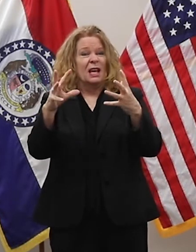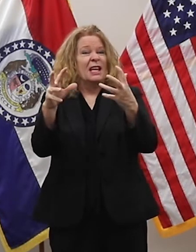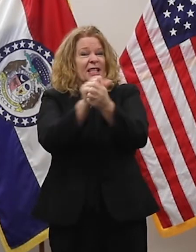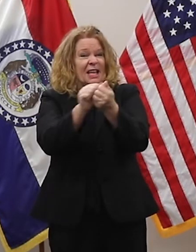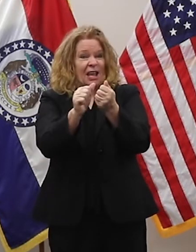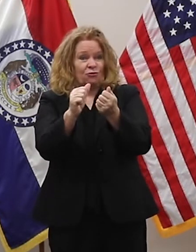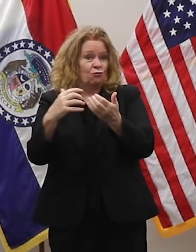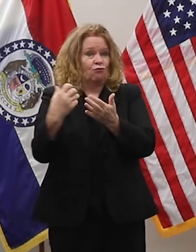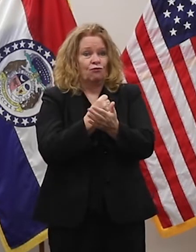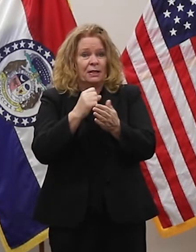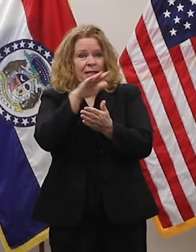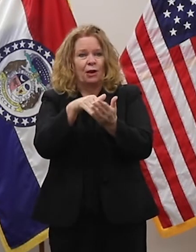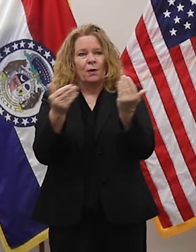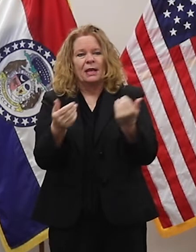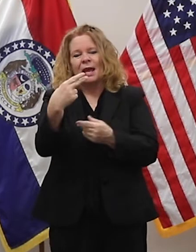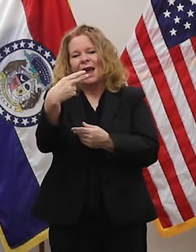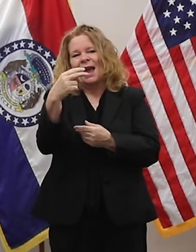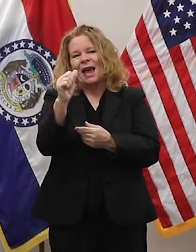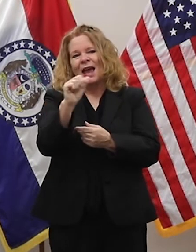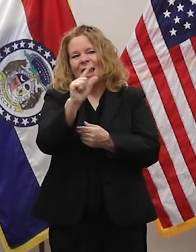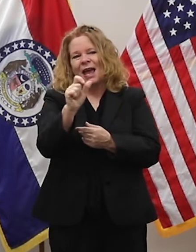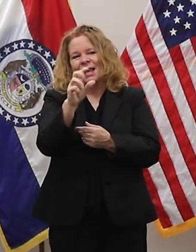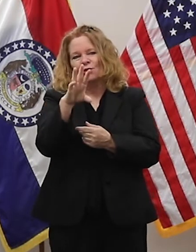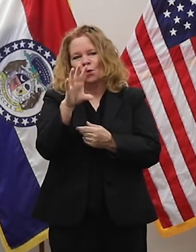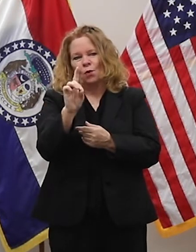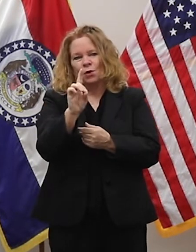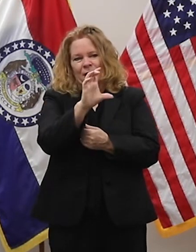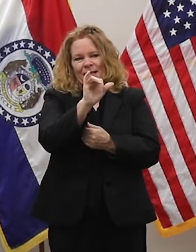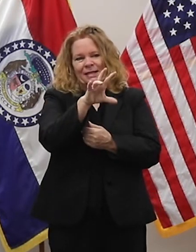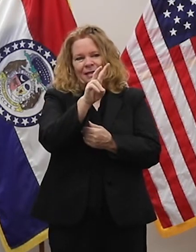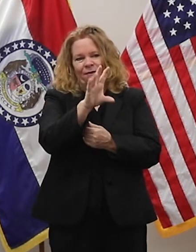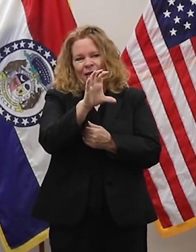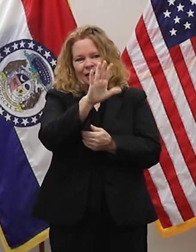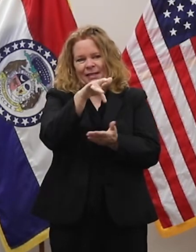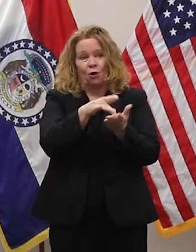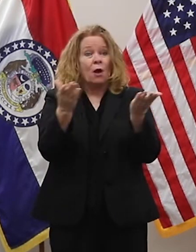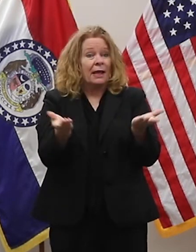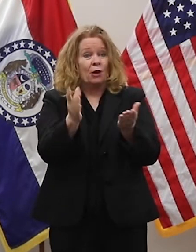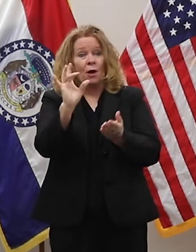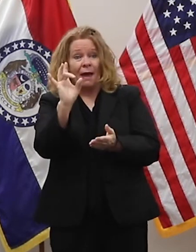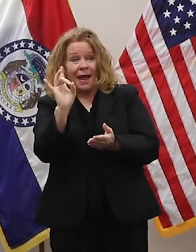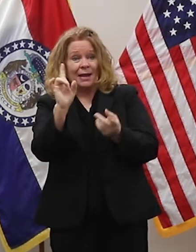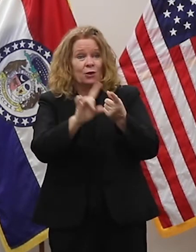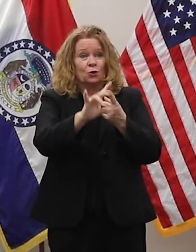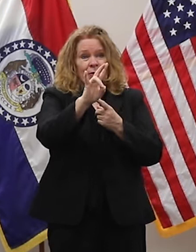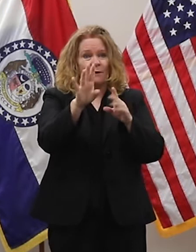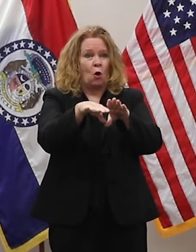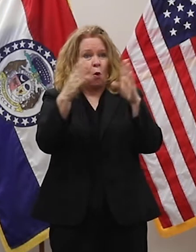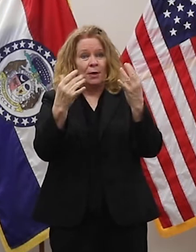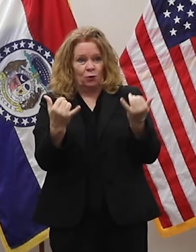at the Hazelwood Civic Center. It's open from 8 in the morning to 7 at night, today and Friday.